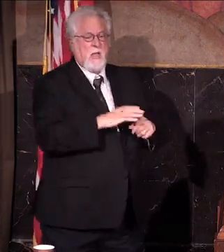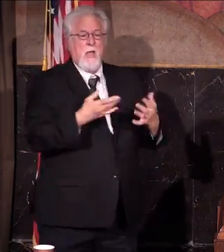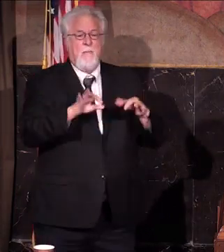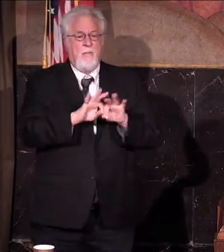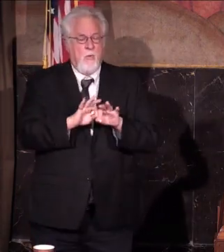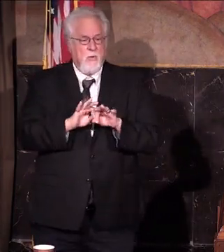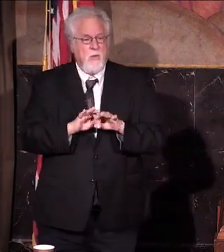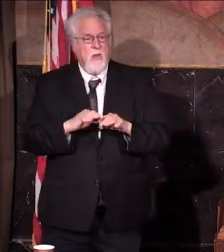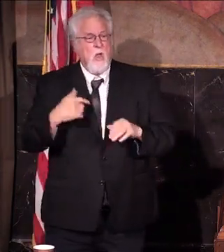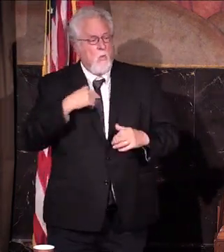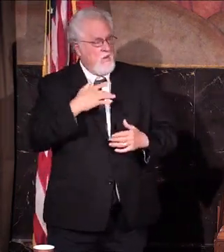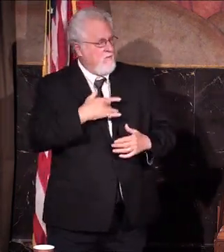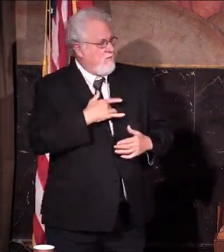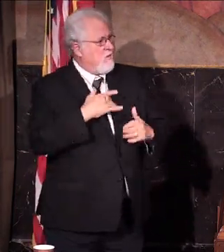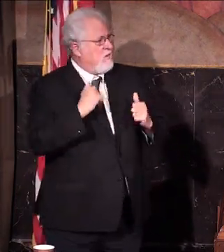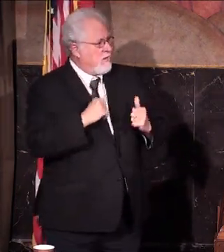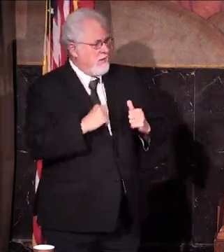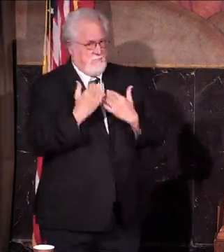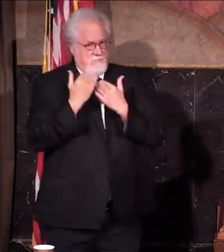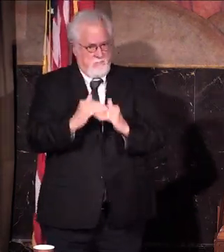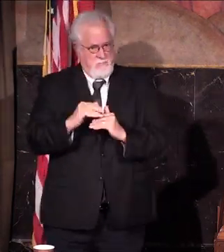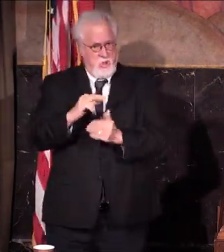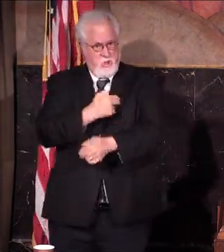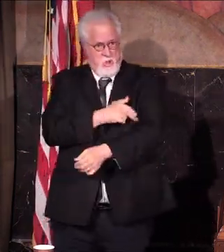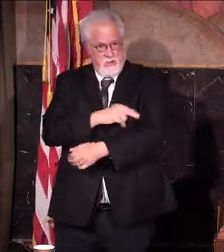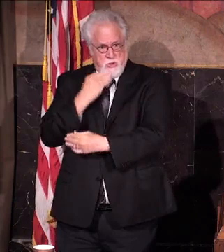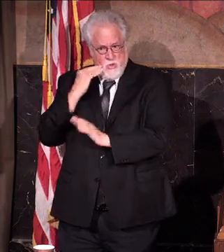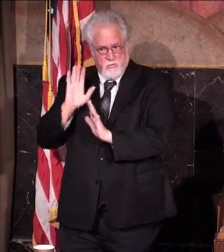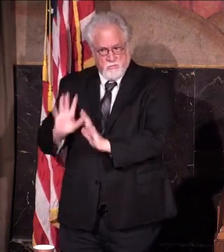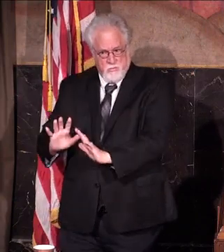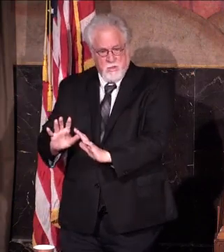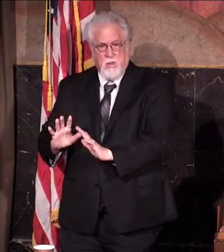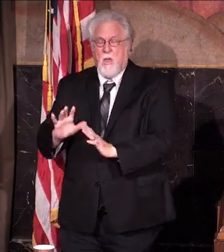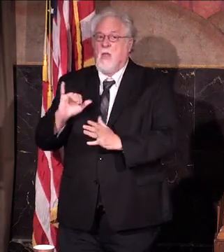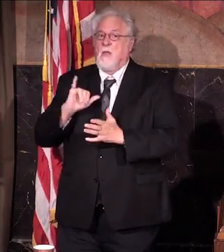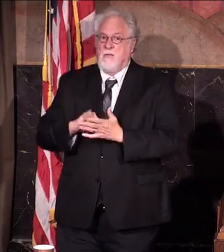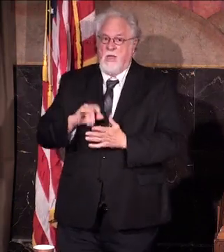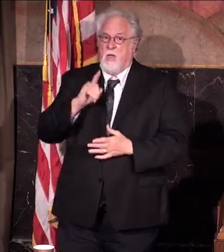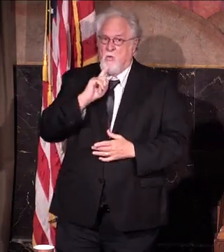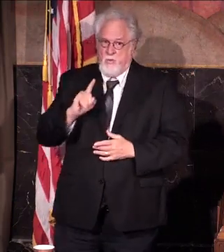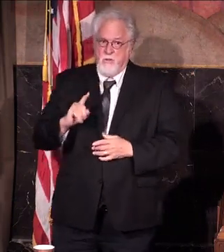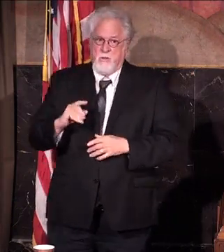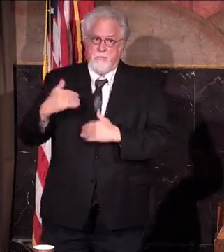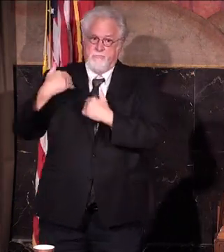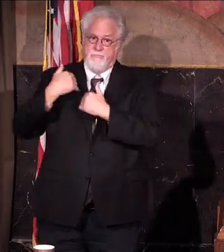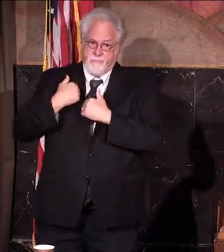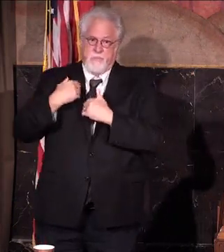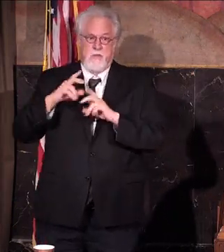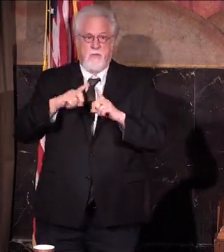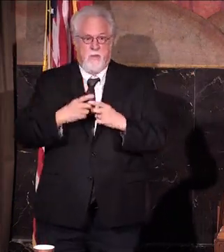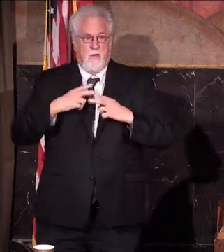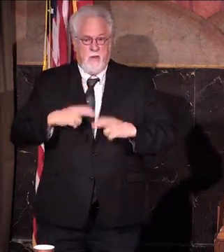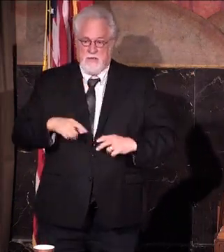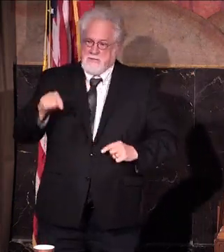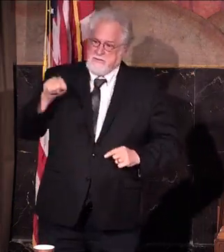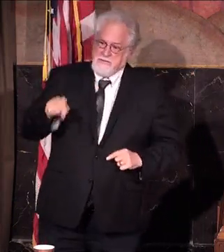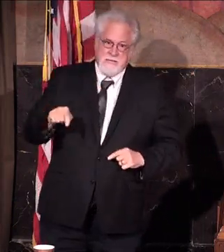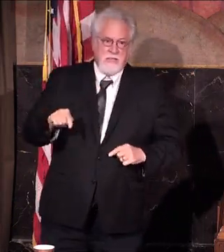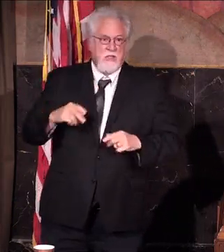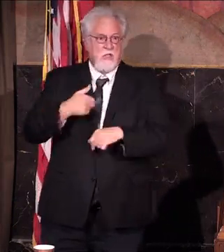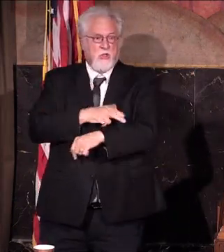that? We believe we've contained the nursing homes. That was a real charge of the Department of Health. Hey guys, we need to